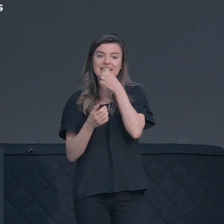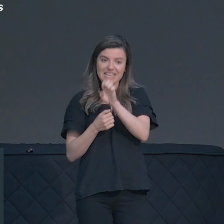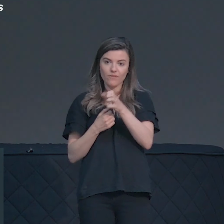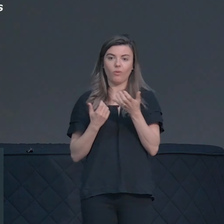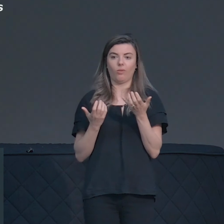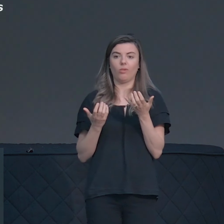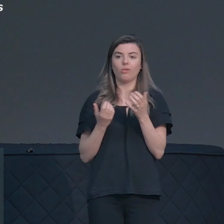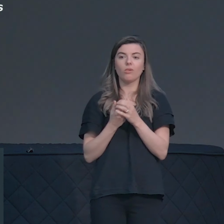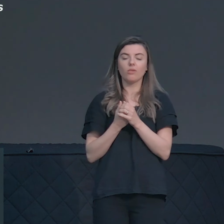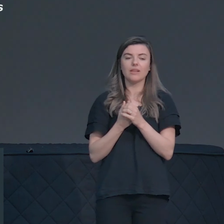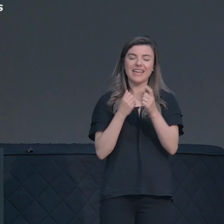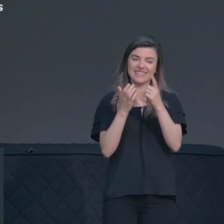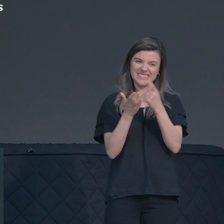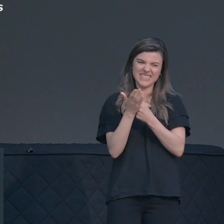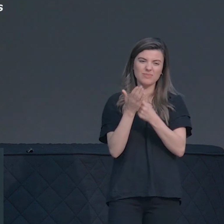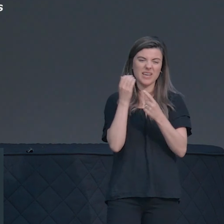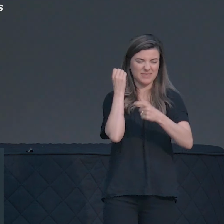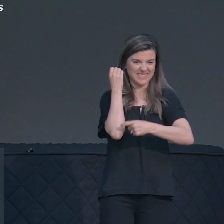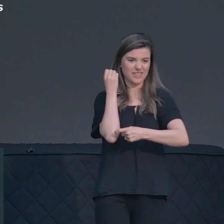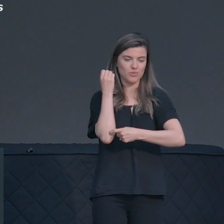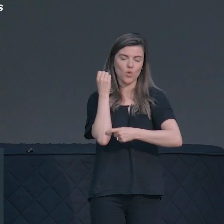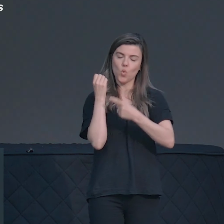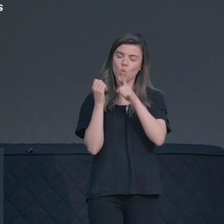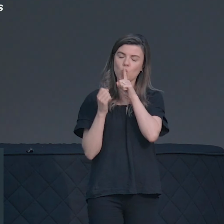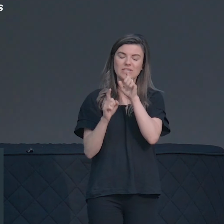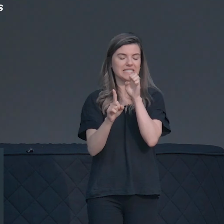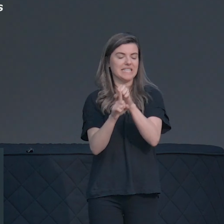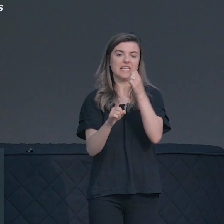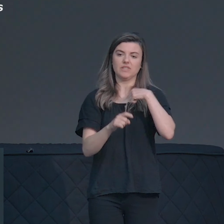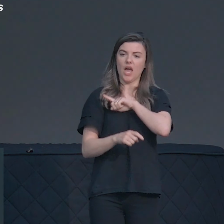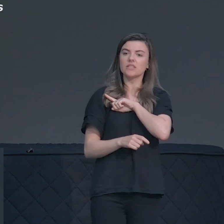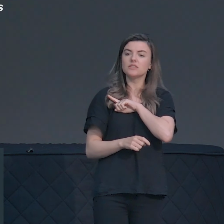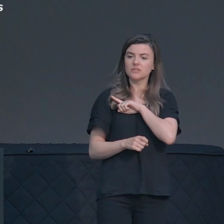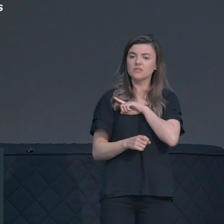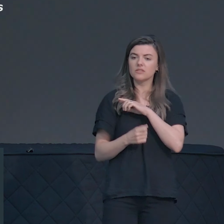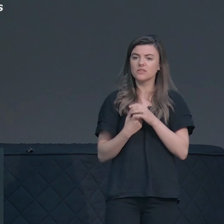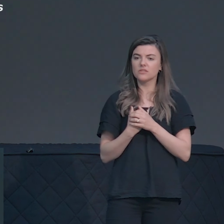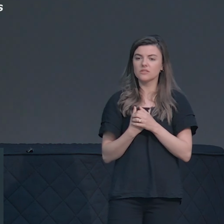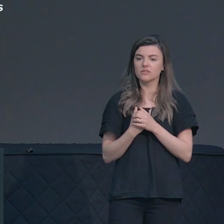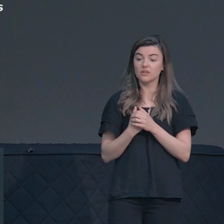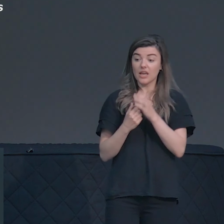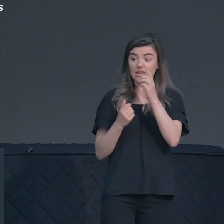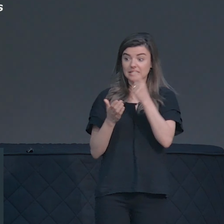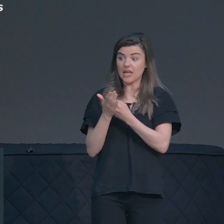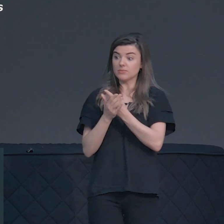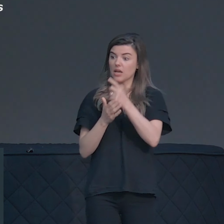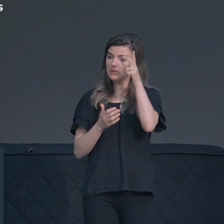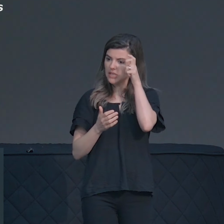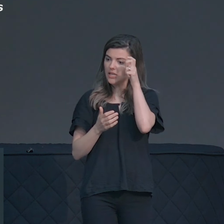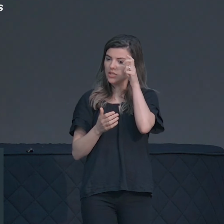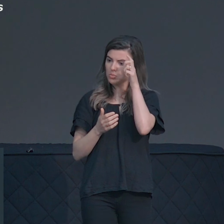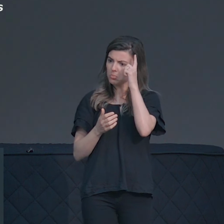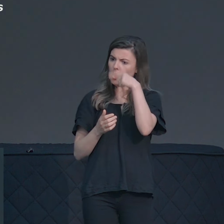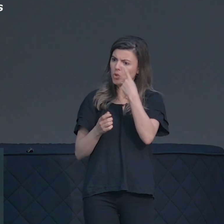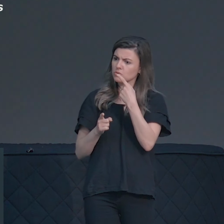And sometimes temptation is very deceitful. Sometimes sin looks like the right thing to